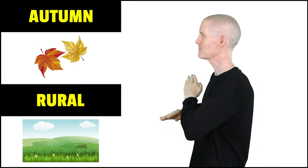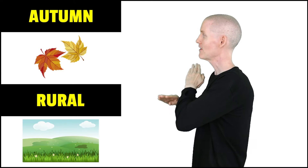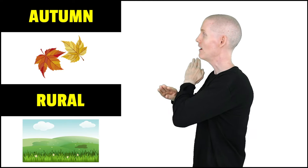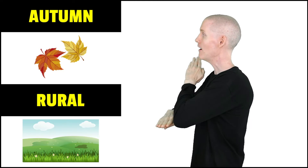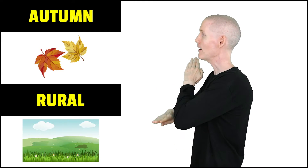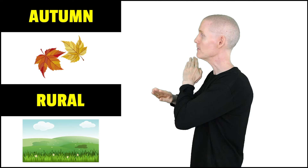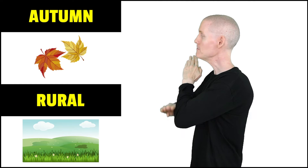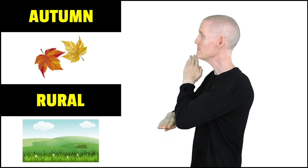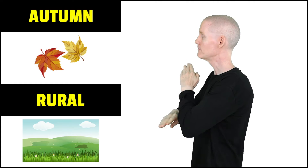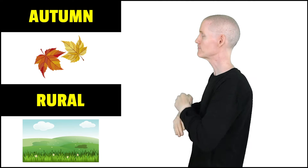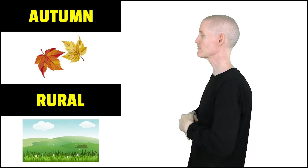Autumn,